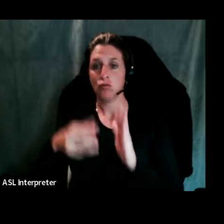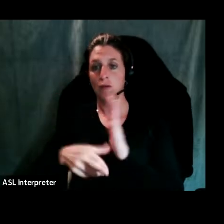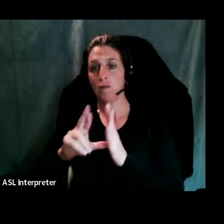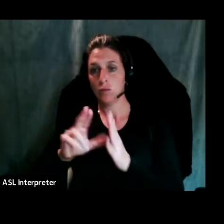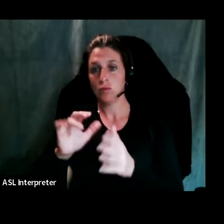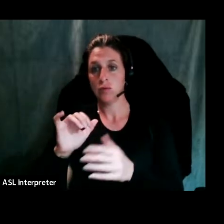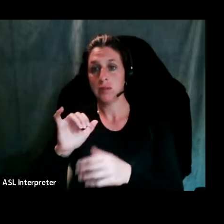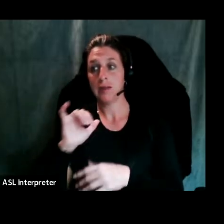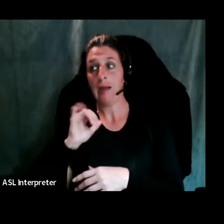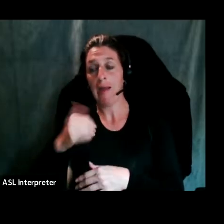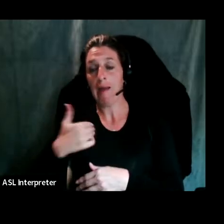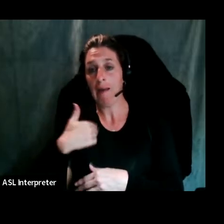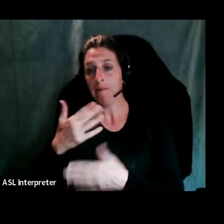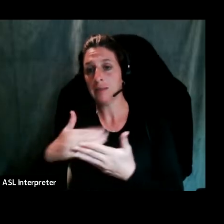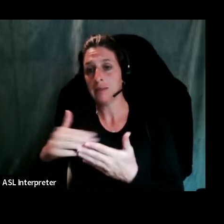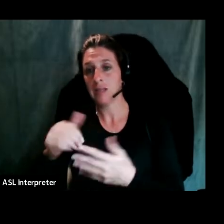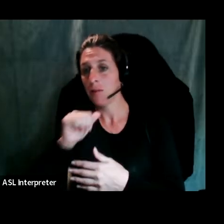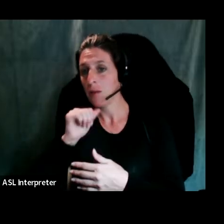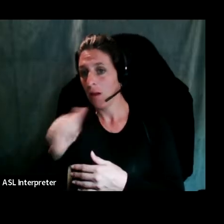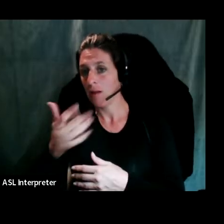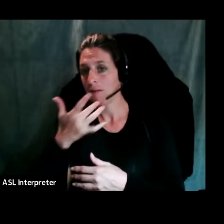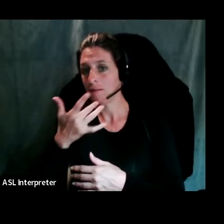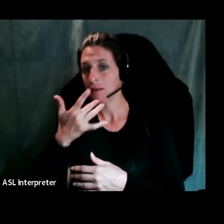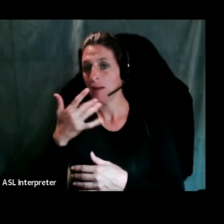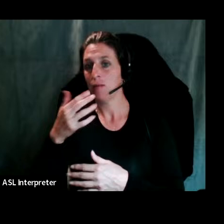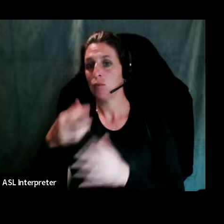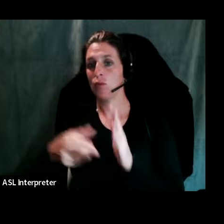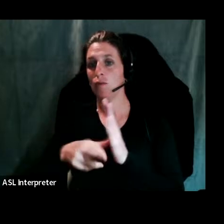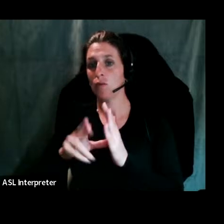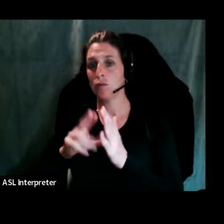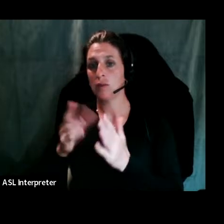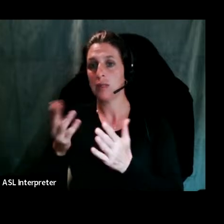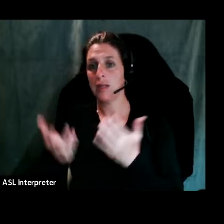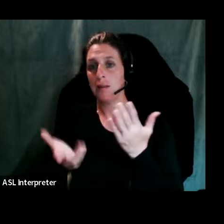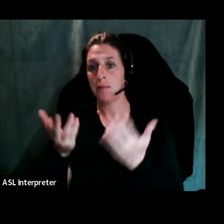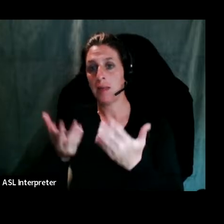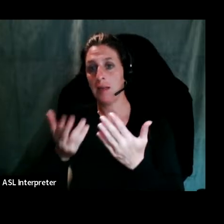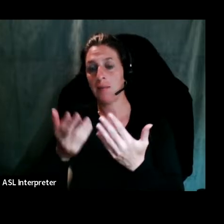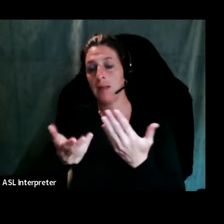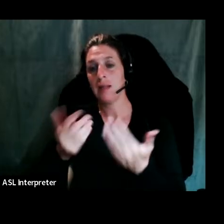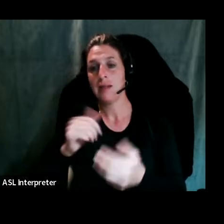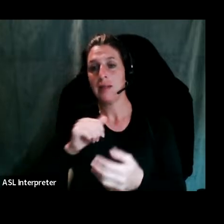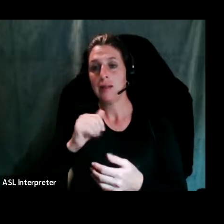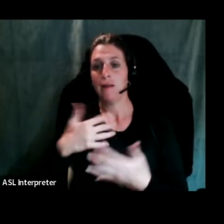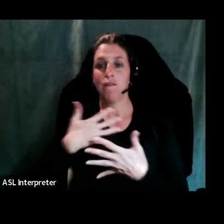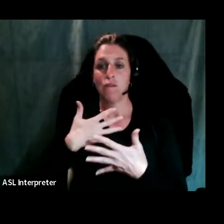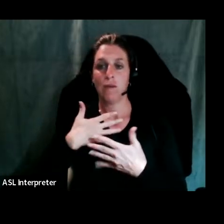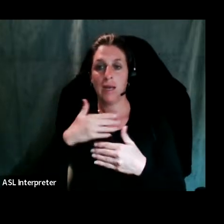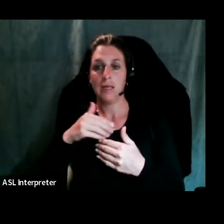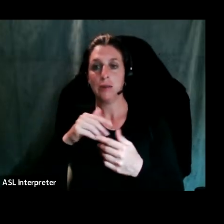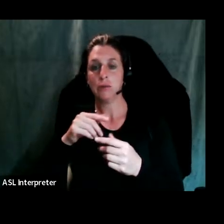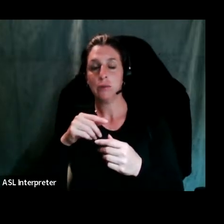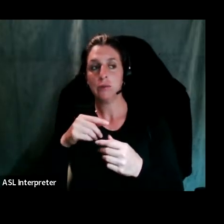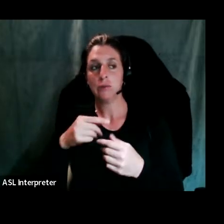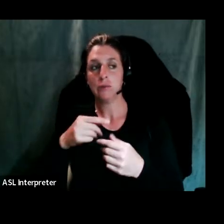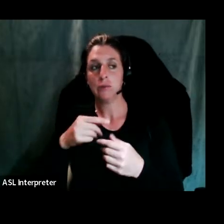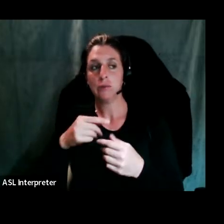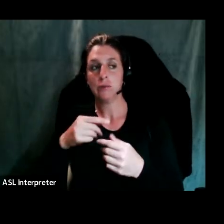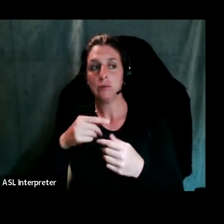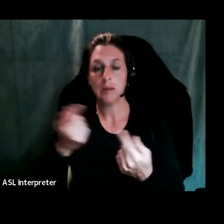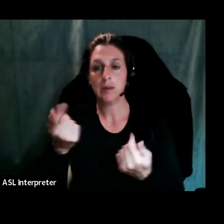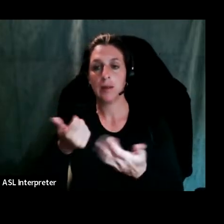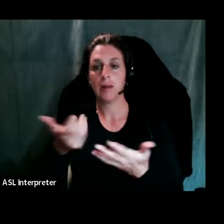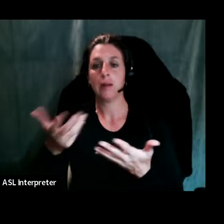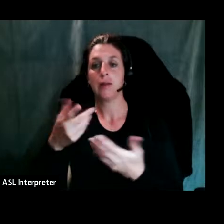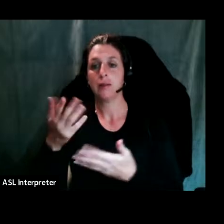some unfavorable reviews that maybe were afraid to come forward. Some said